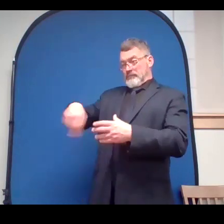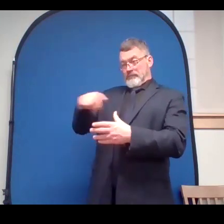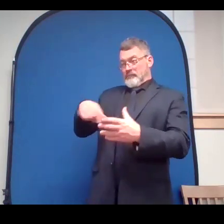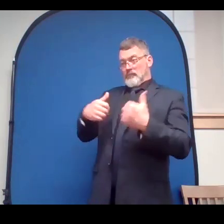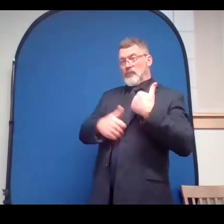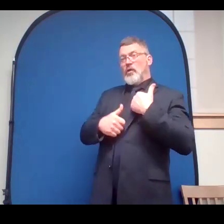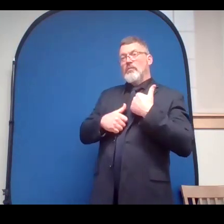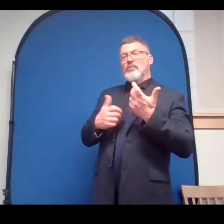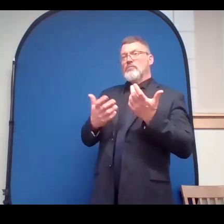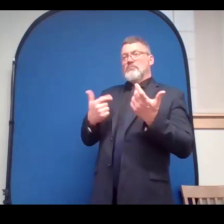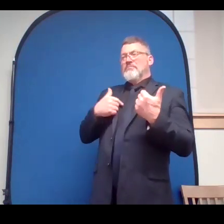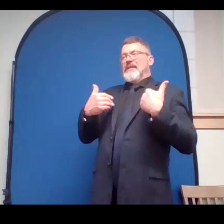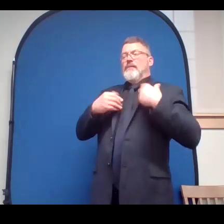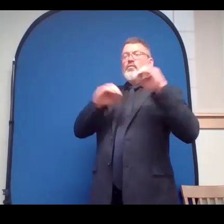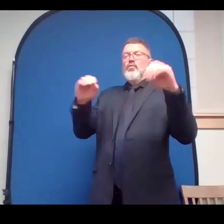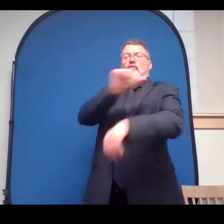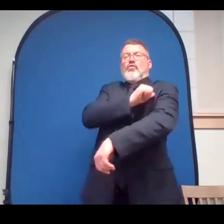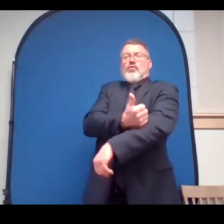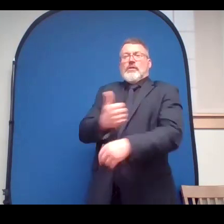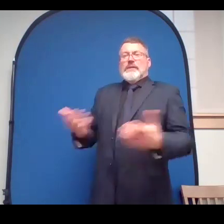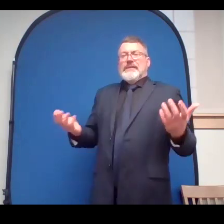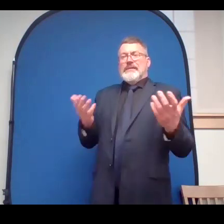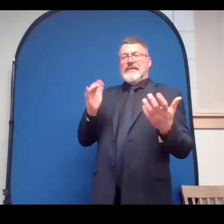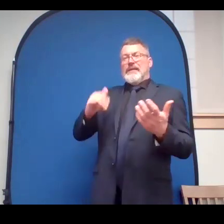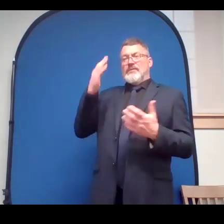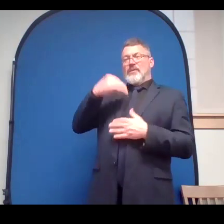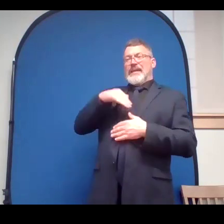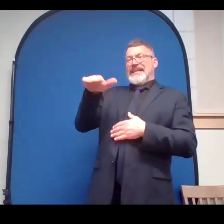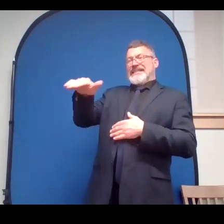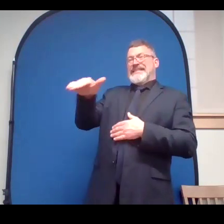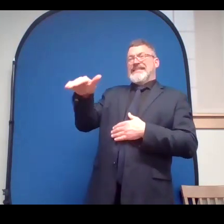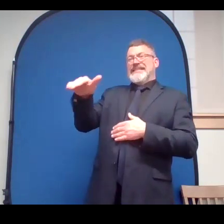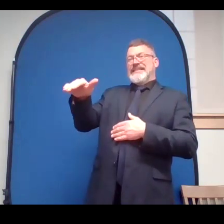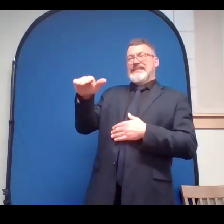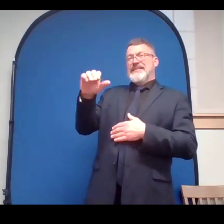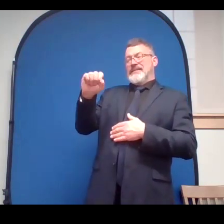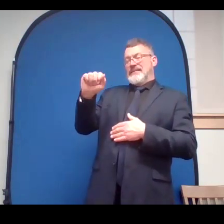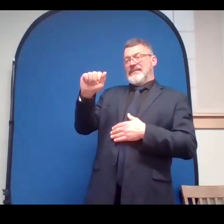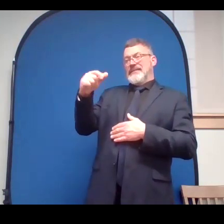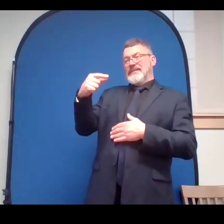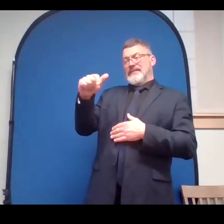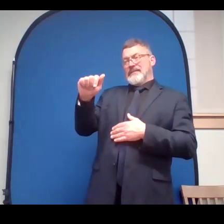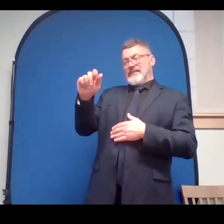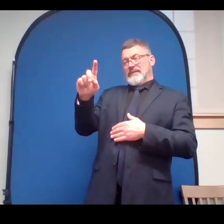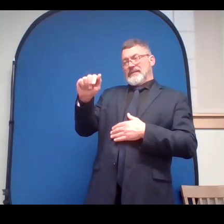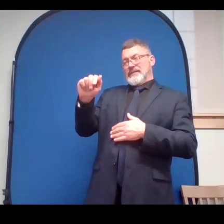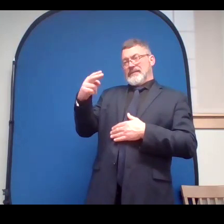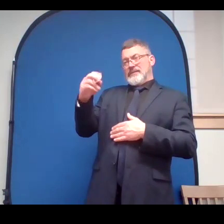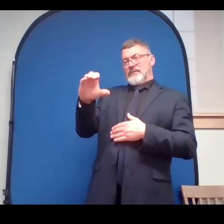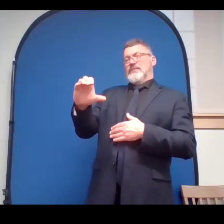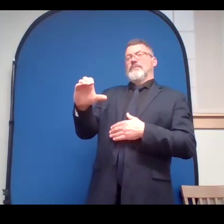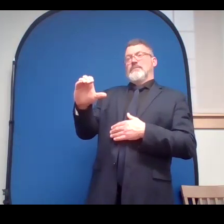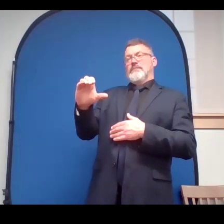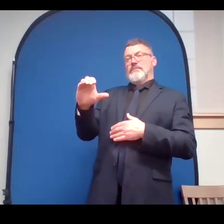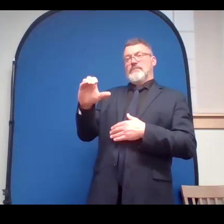That's why I had the request made of the Sagatahoc County Sheriff's Department to do that check well-being, to gauge his mental fitness